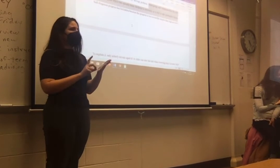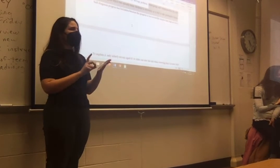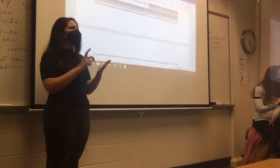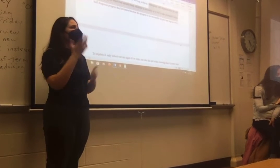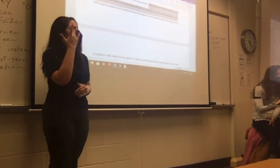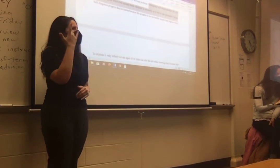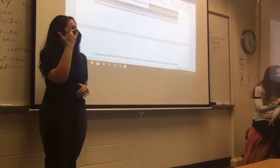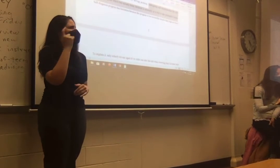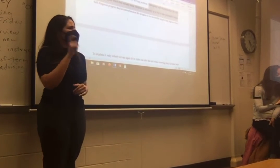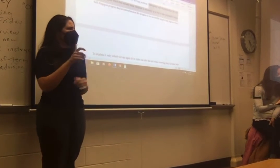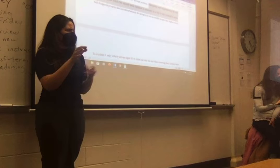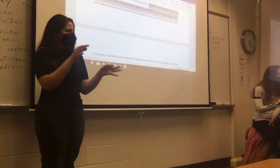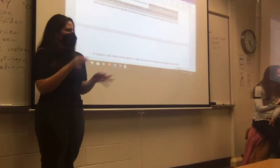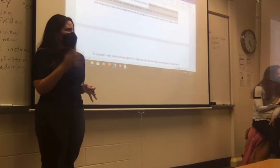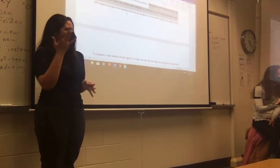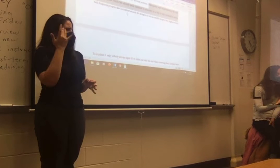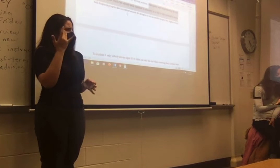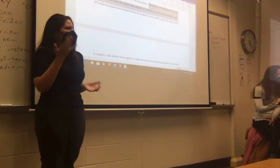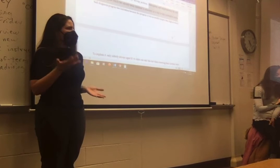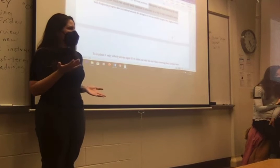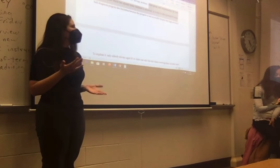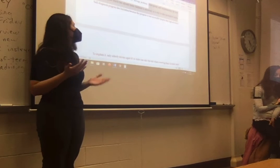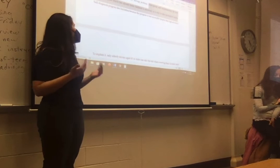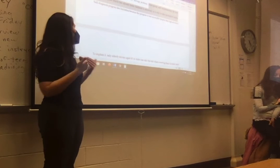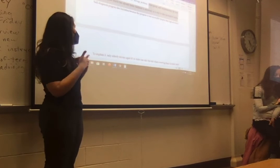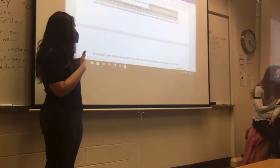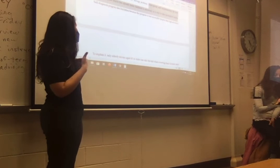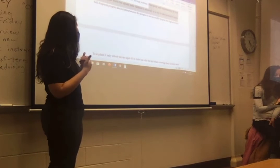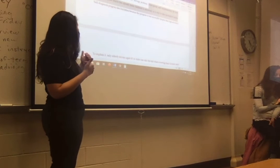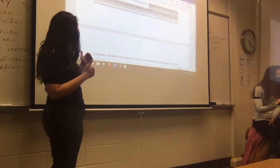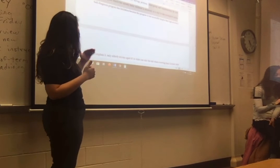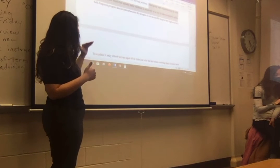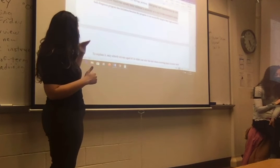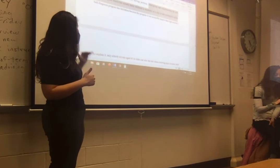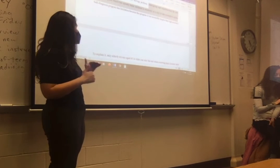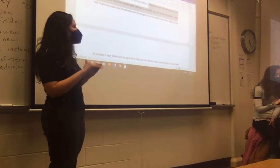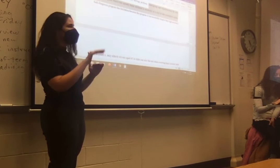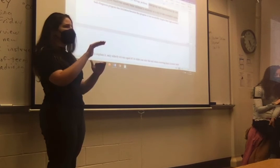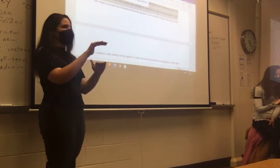We can see the limitations here.